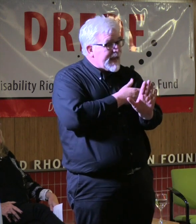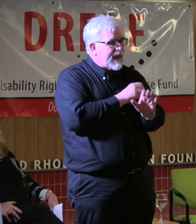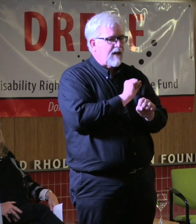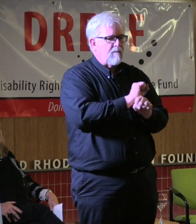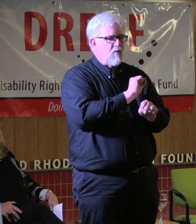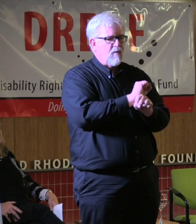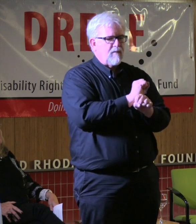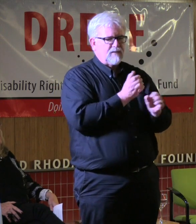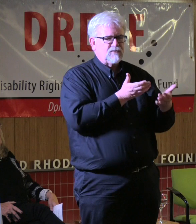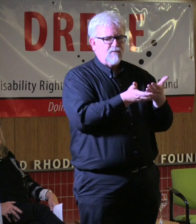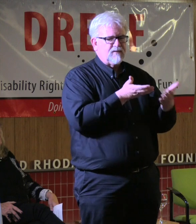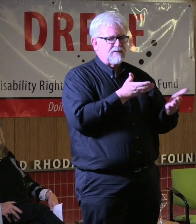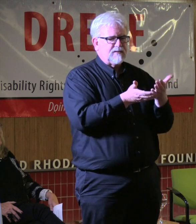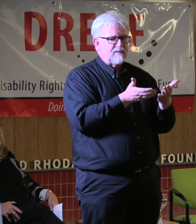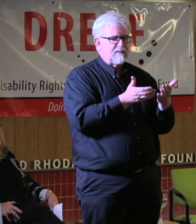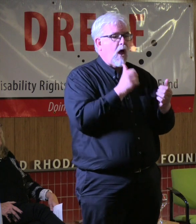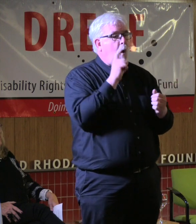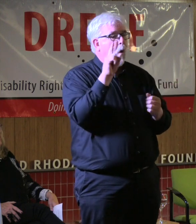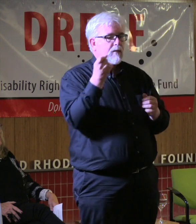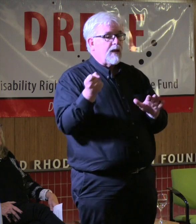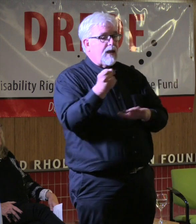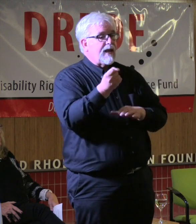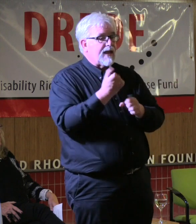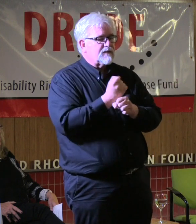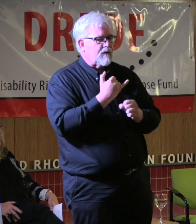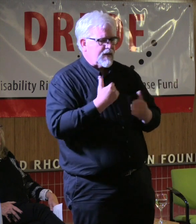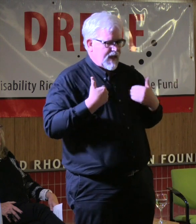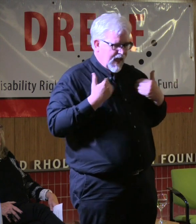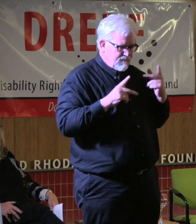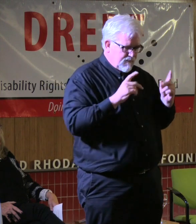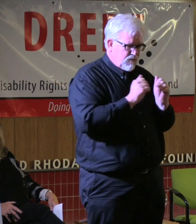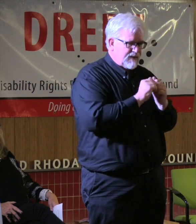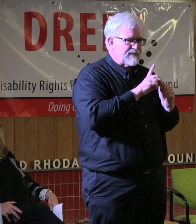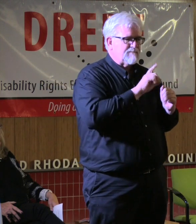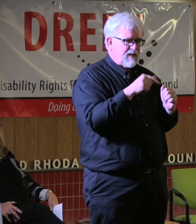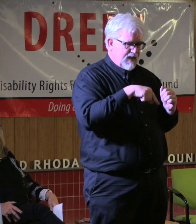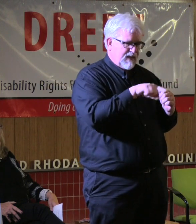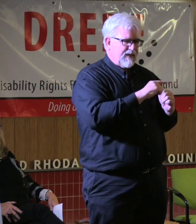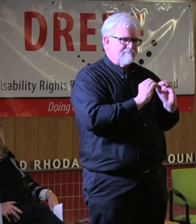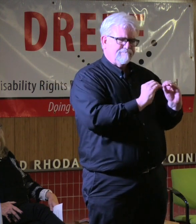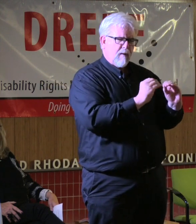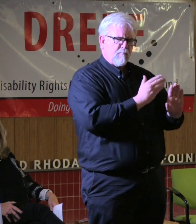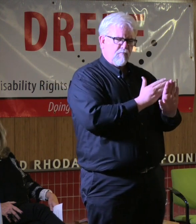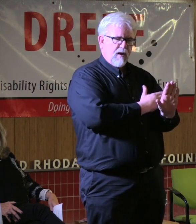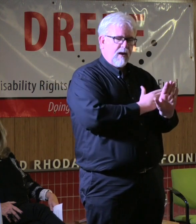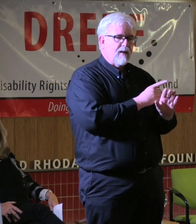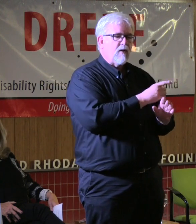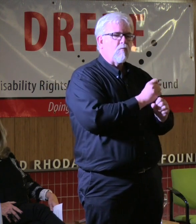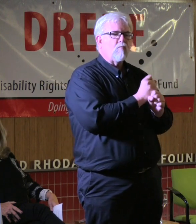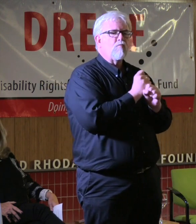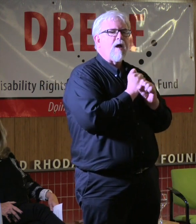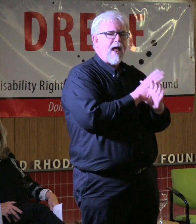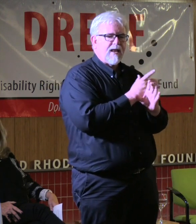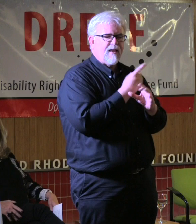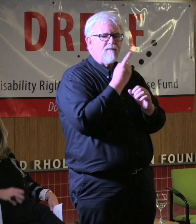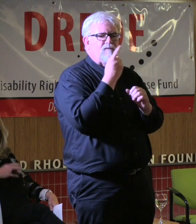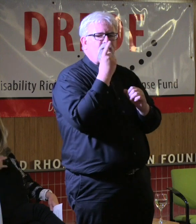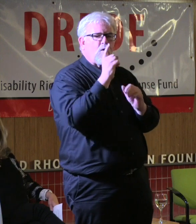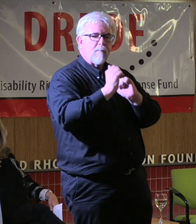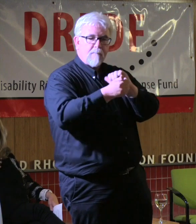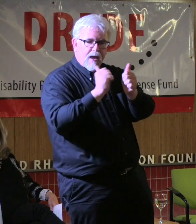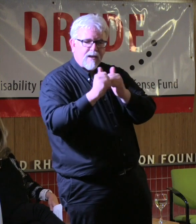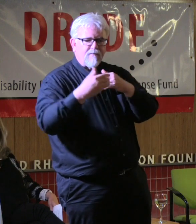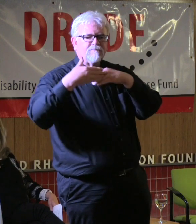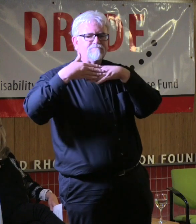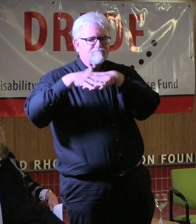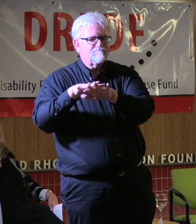pre-employment services to young people with disabilities to get them ready for competitive integrated